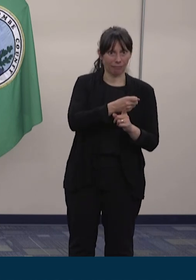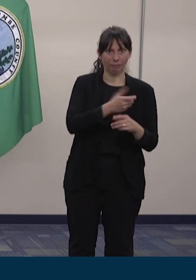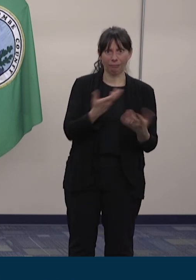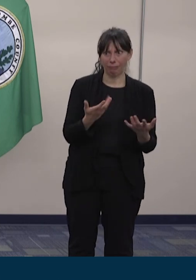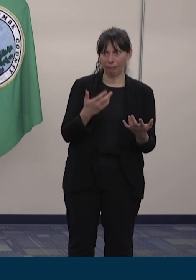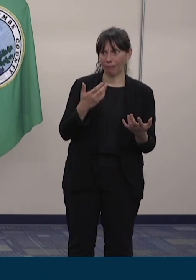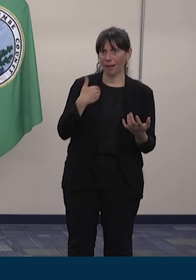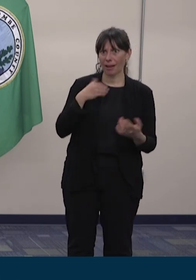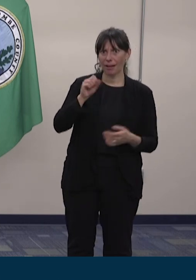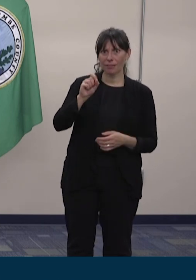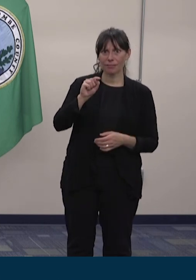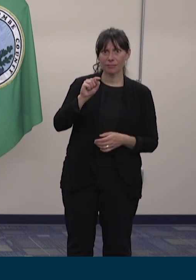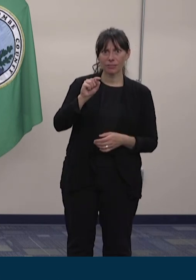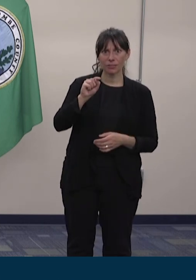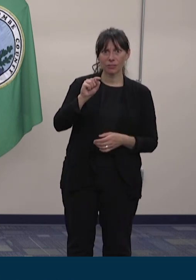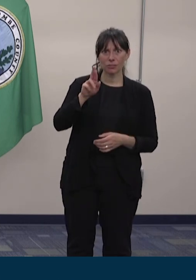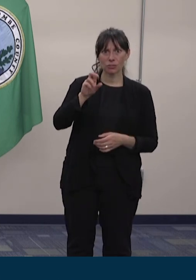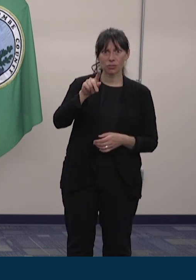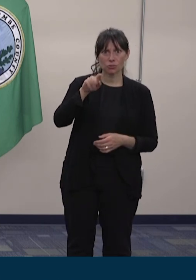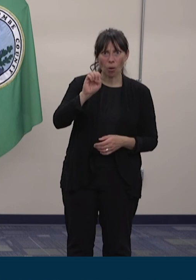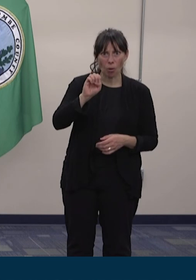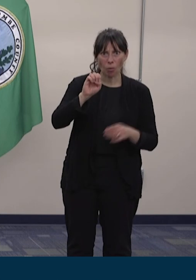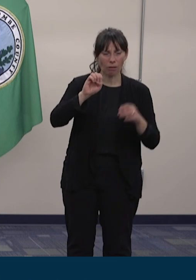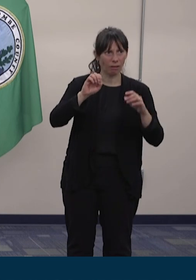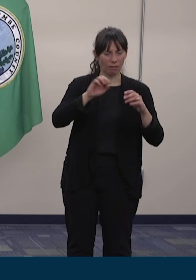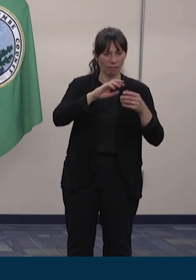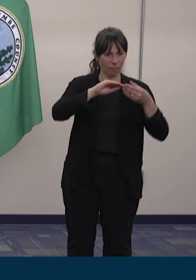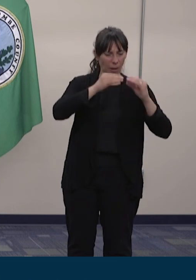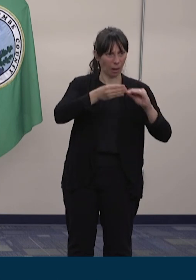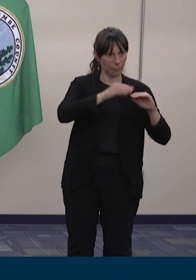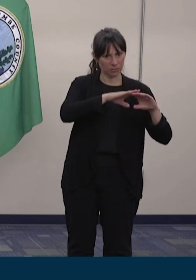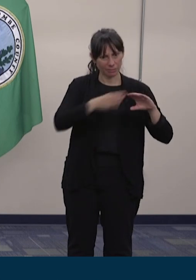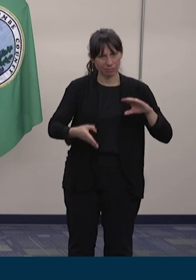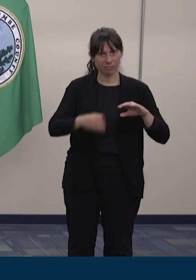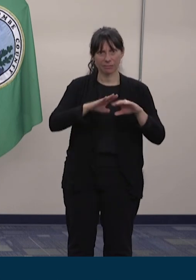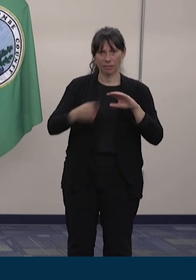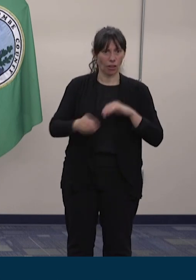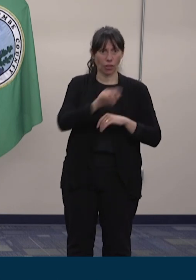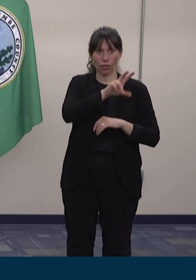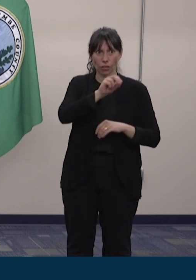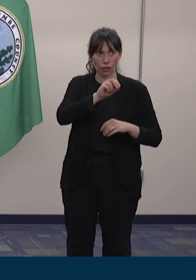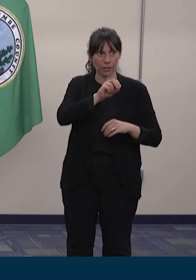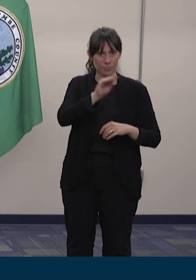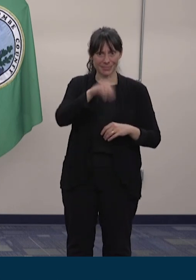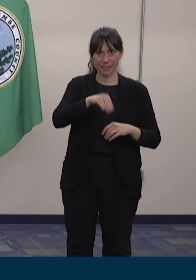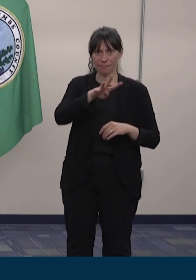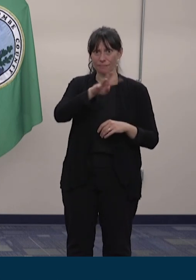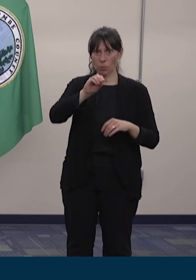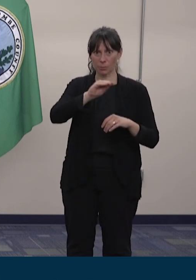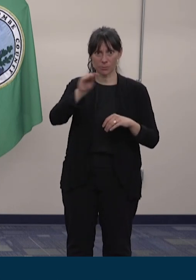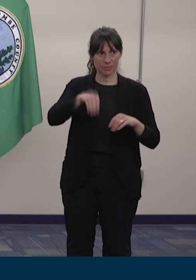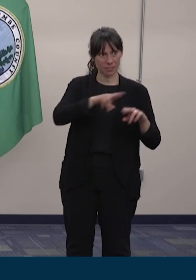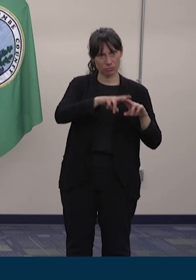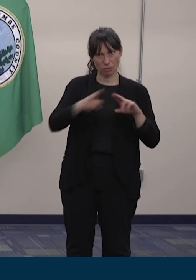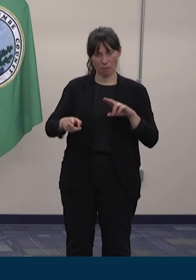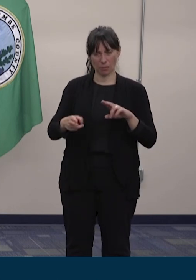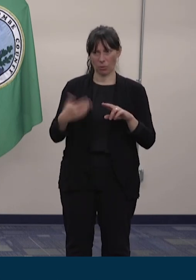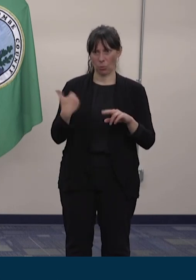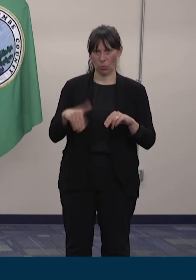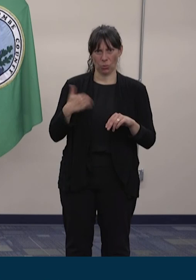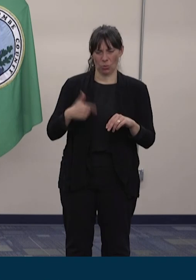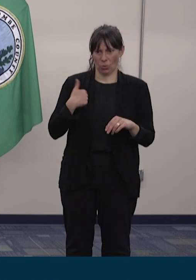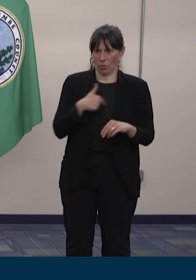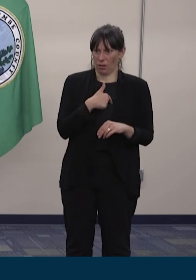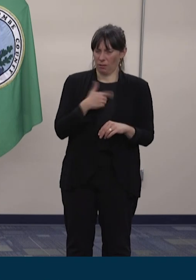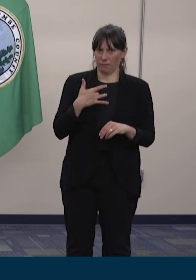heart attack care has dropped in the nature of 30 to 40%. del 30 And al we are 40% gravely concerned que that hemos